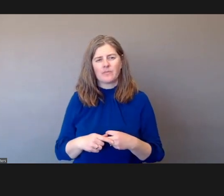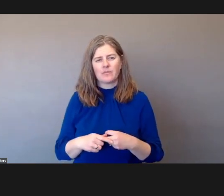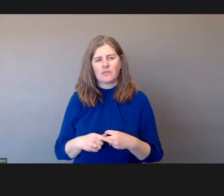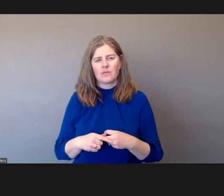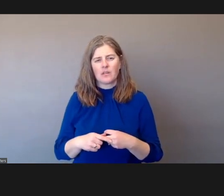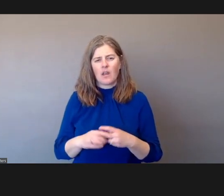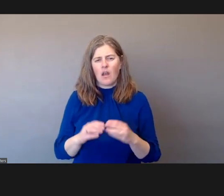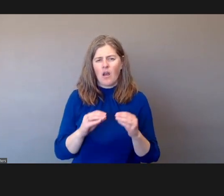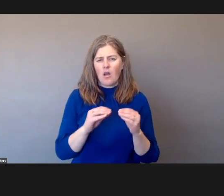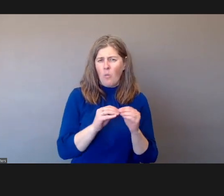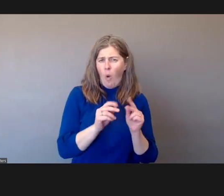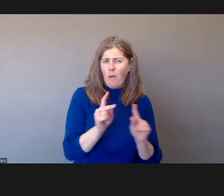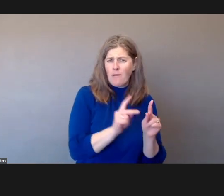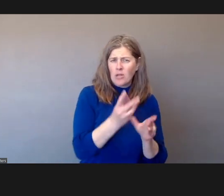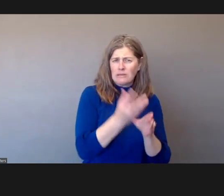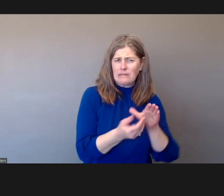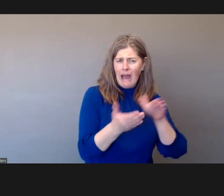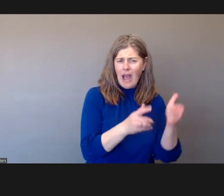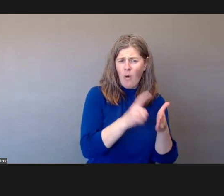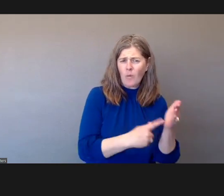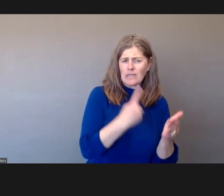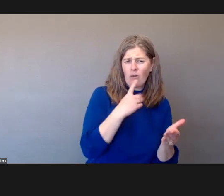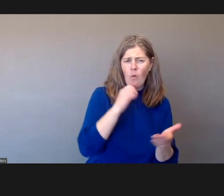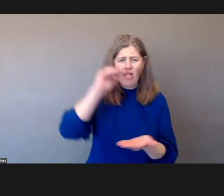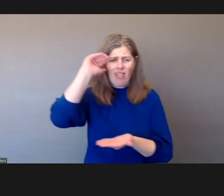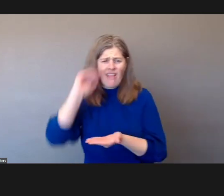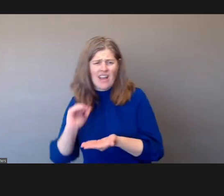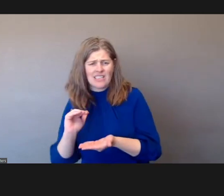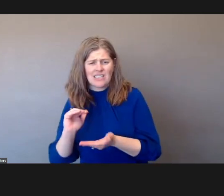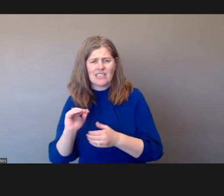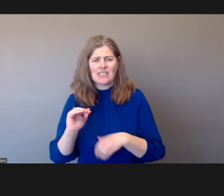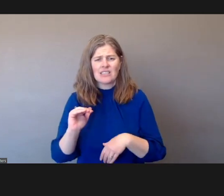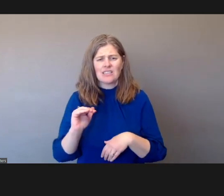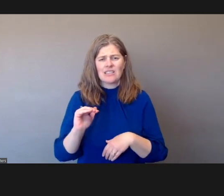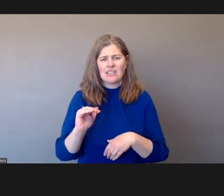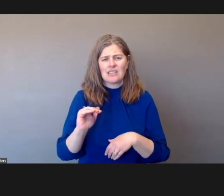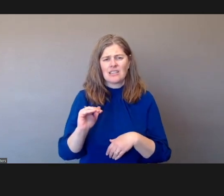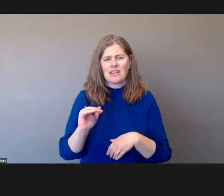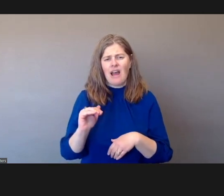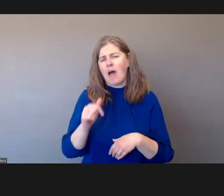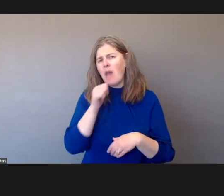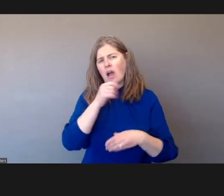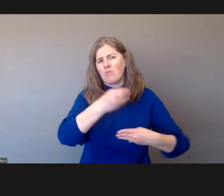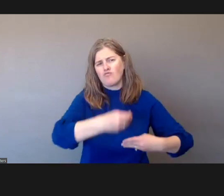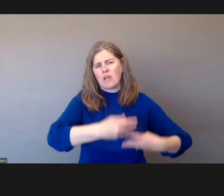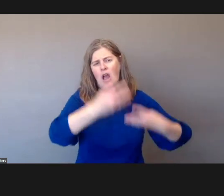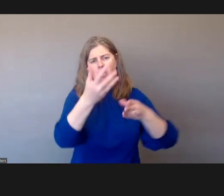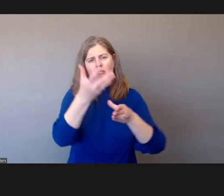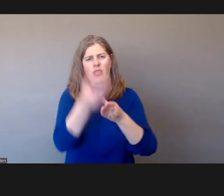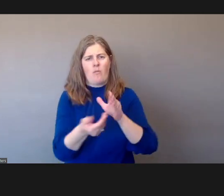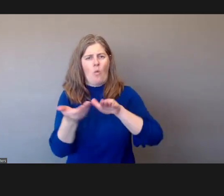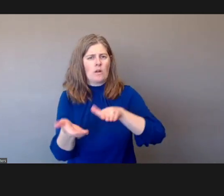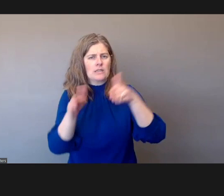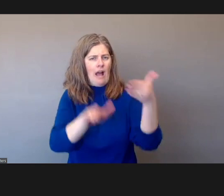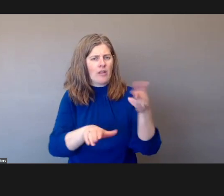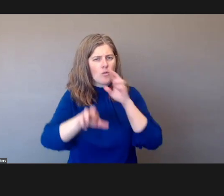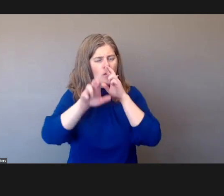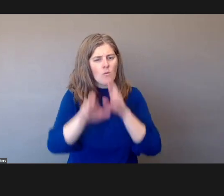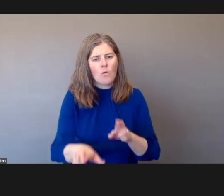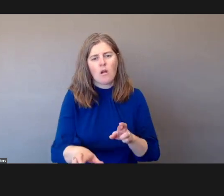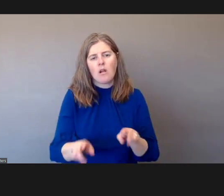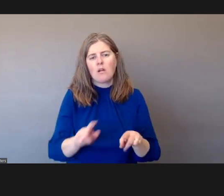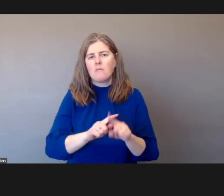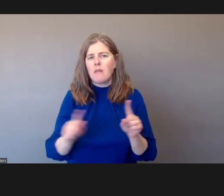dying of COVID than we're saying or less? And I'm not going to bring up the mortality report, but the mortality, we spent a lot